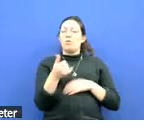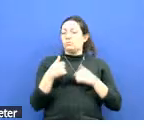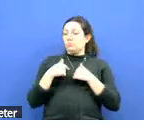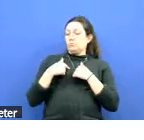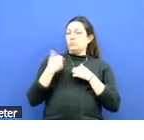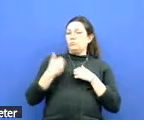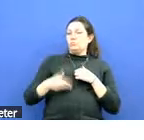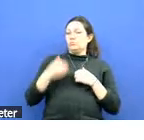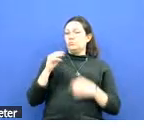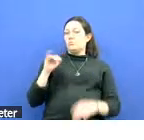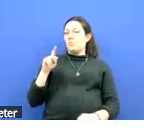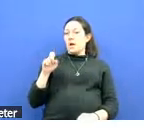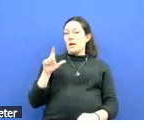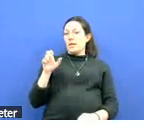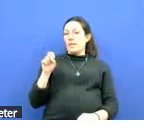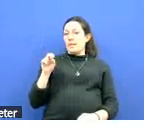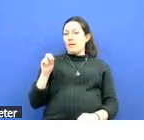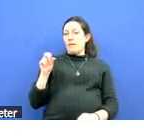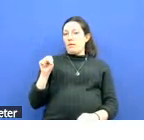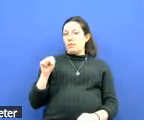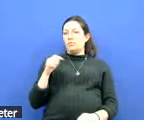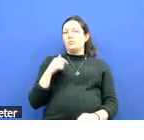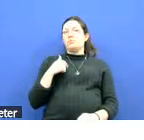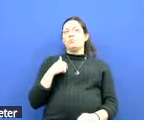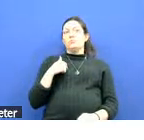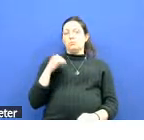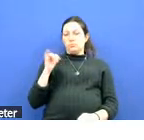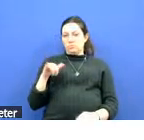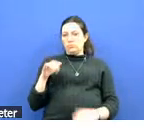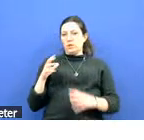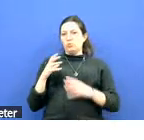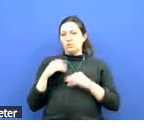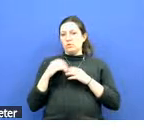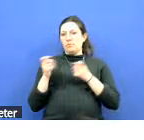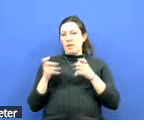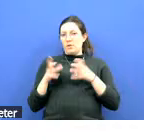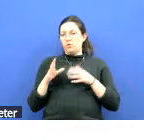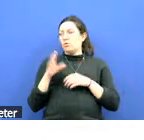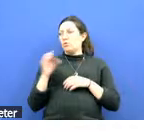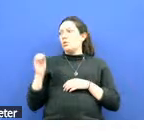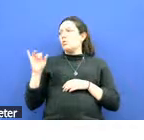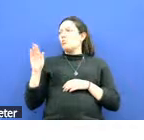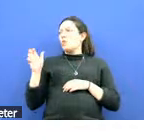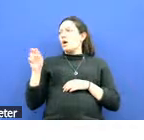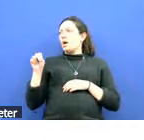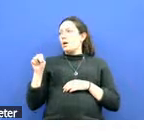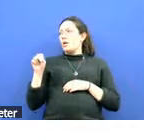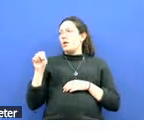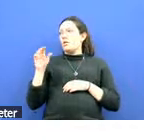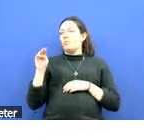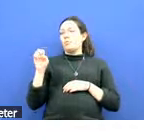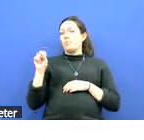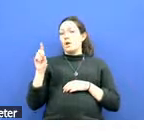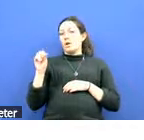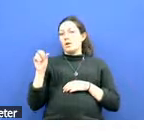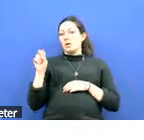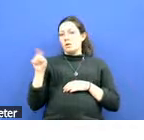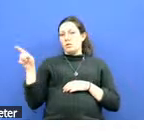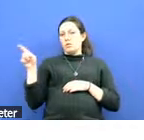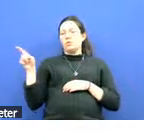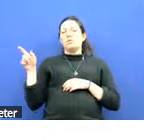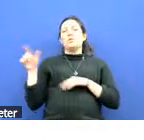I'm the real estate acquisition manager. Actually, in the audience, we have Brian Venton, who's one of our acquisition agents that's been working intimately in